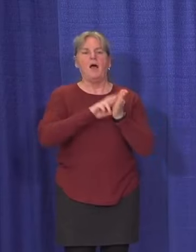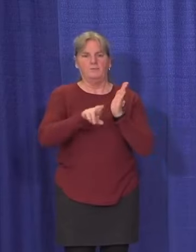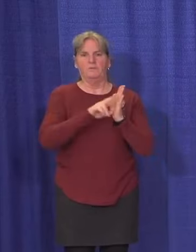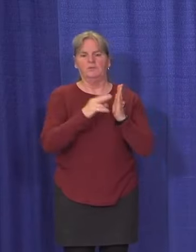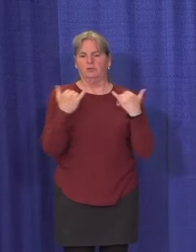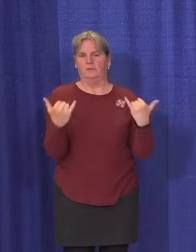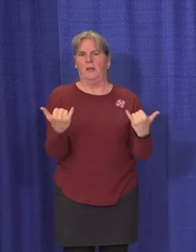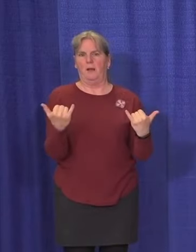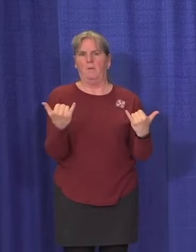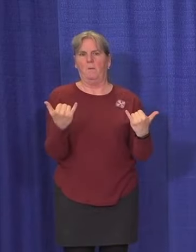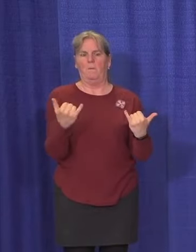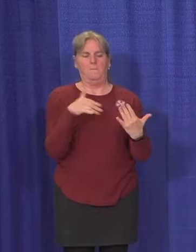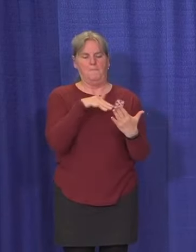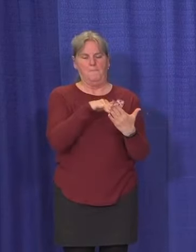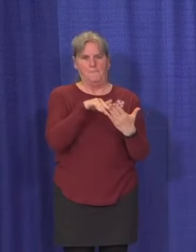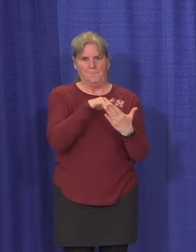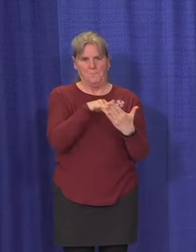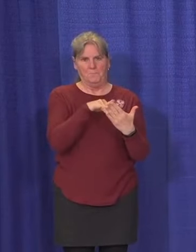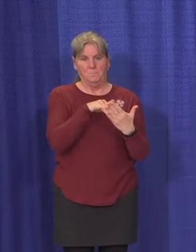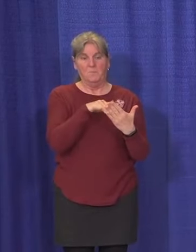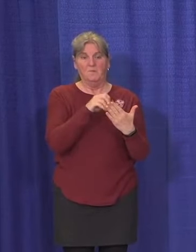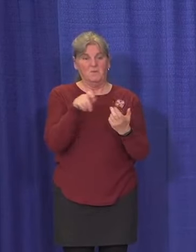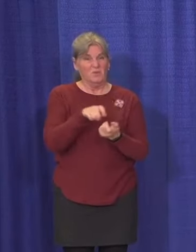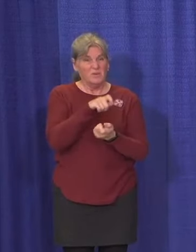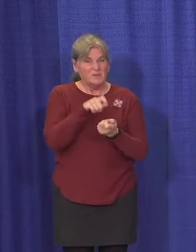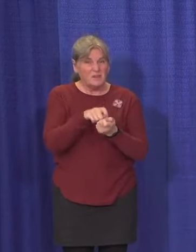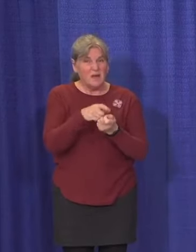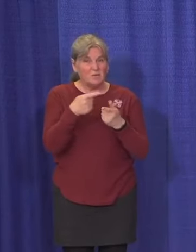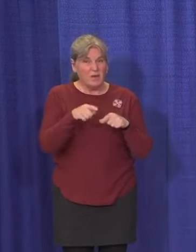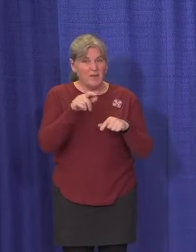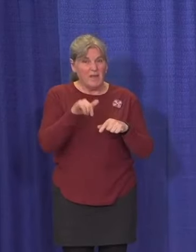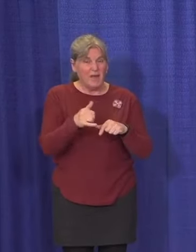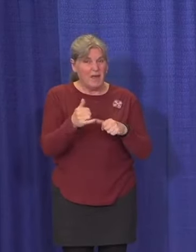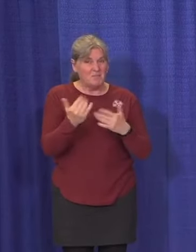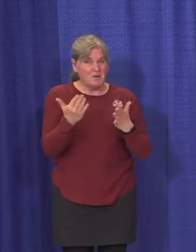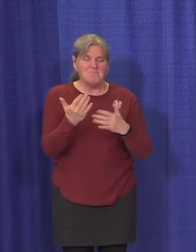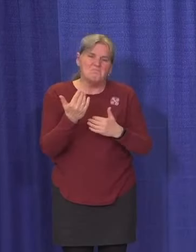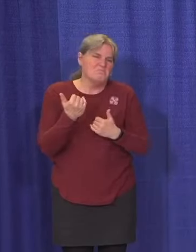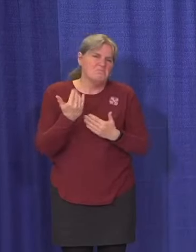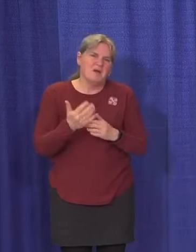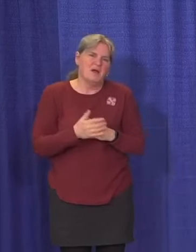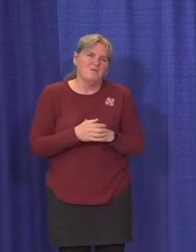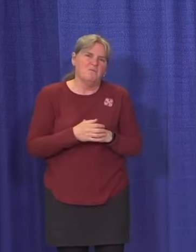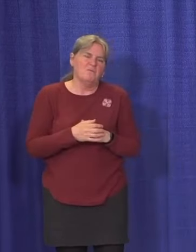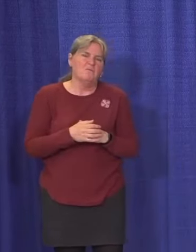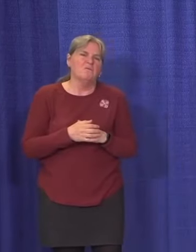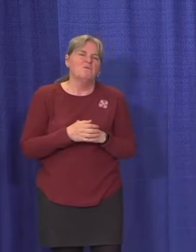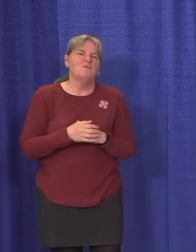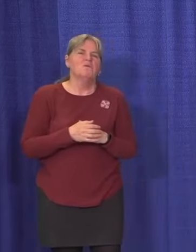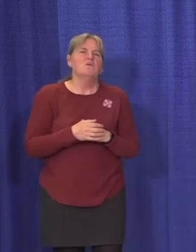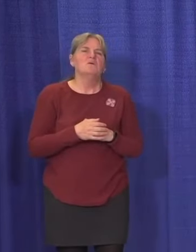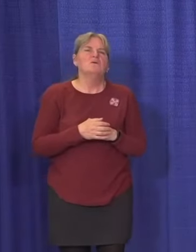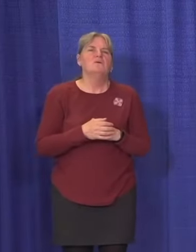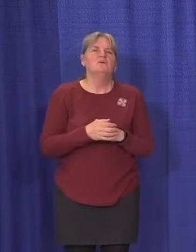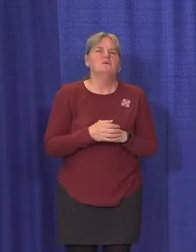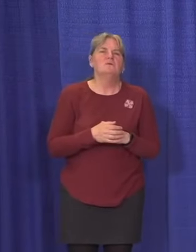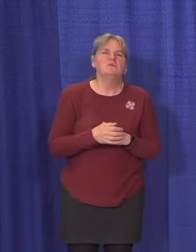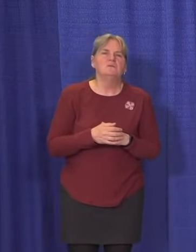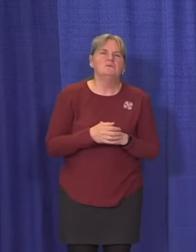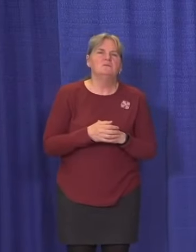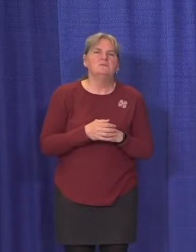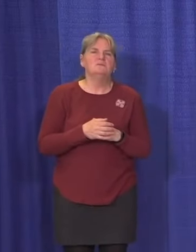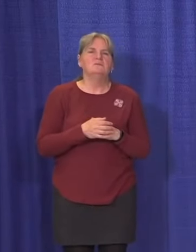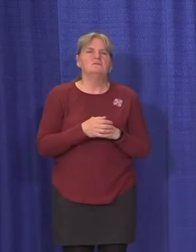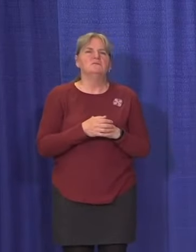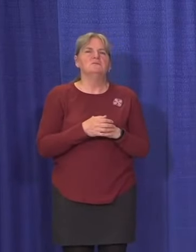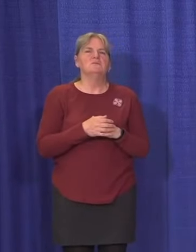have any kind of timelines for that, but I, apart from what I